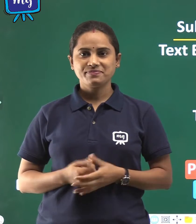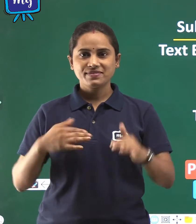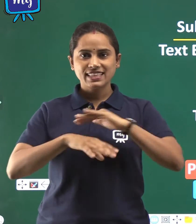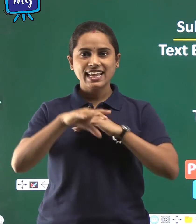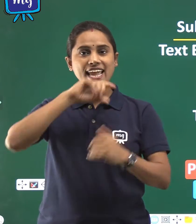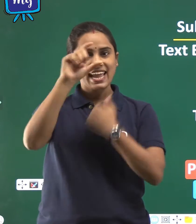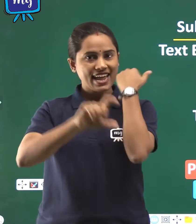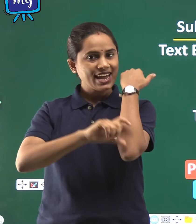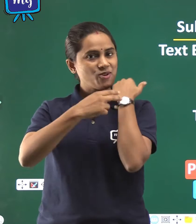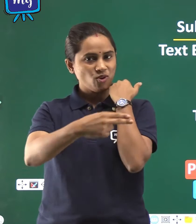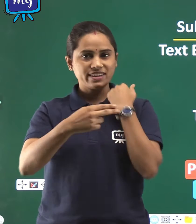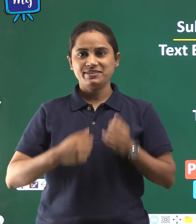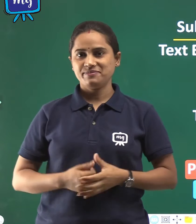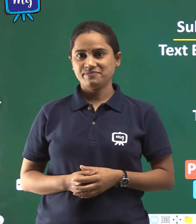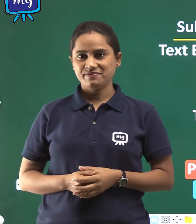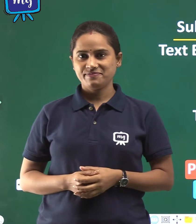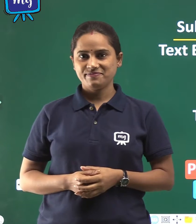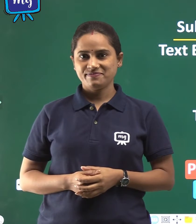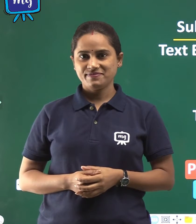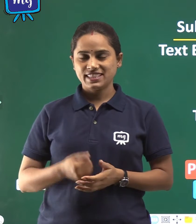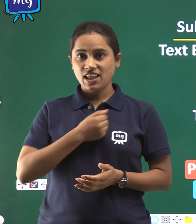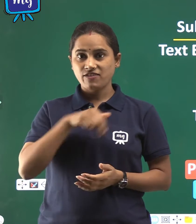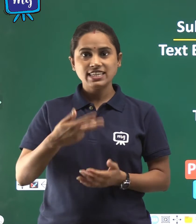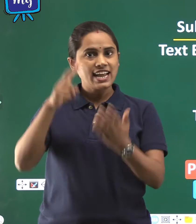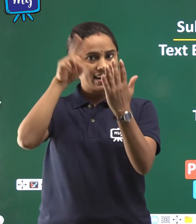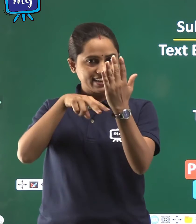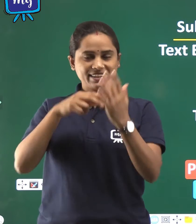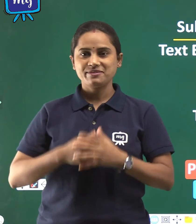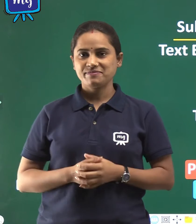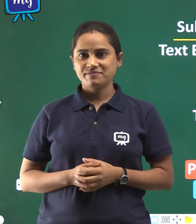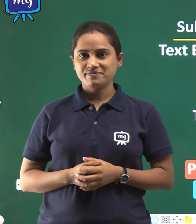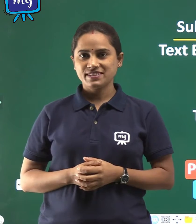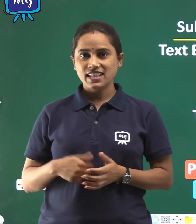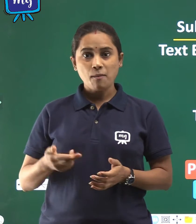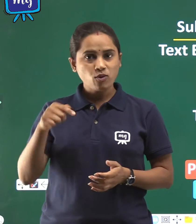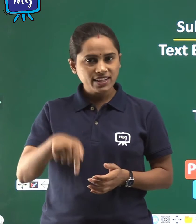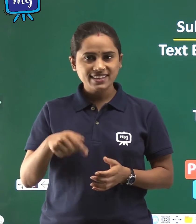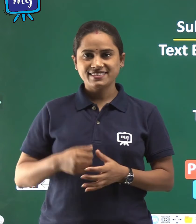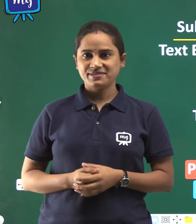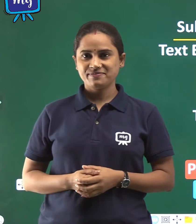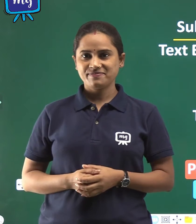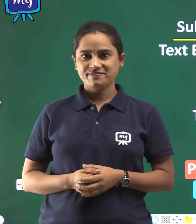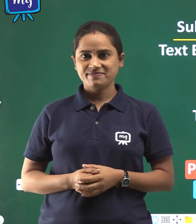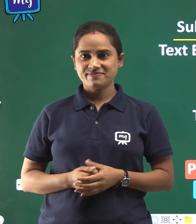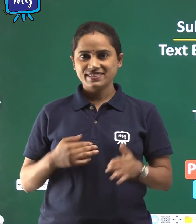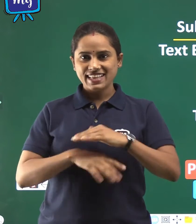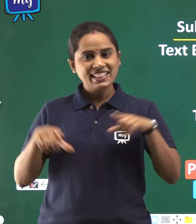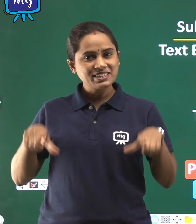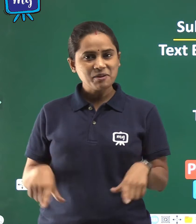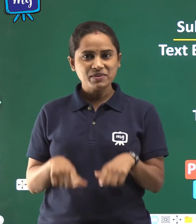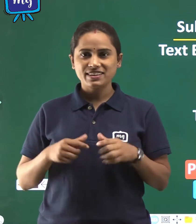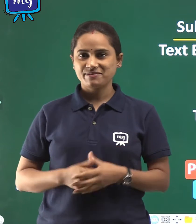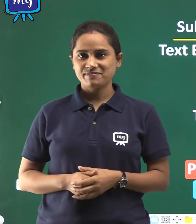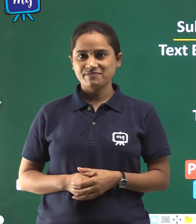in Holland. We shall read about this in the